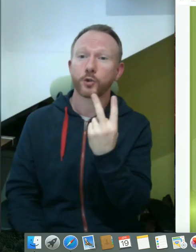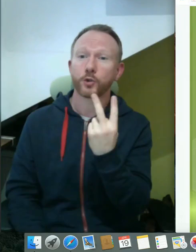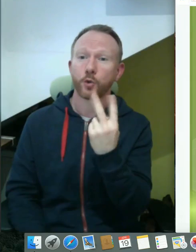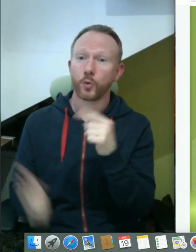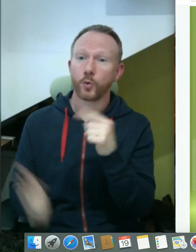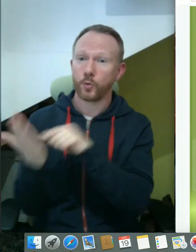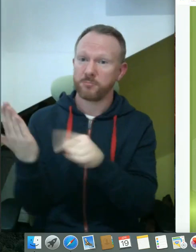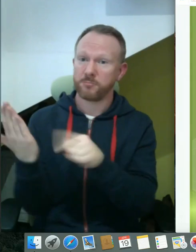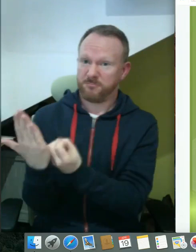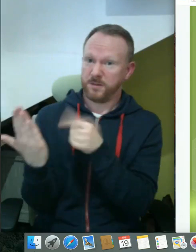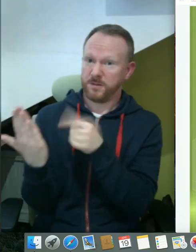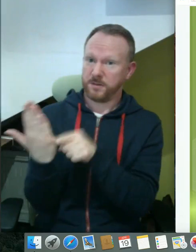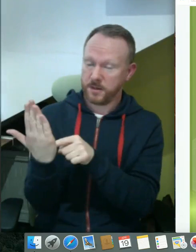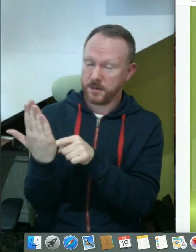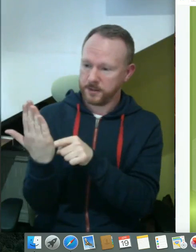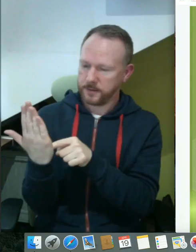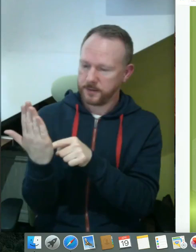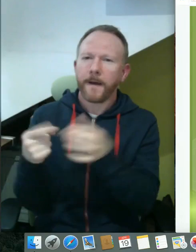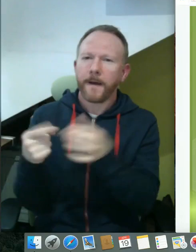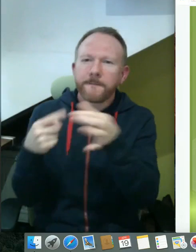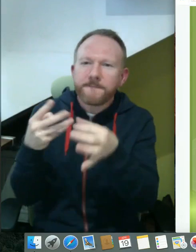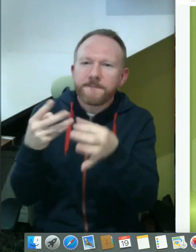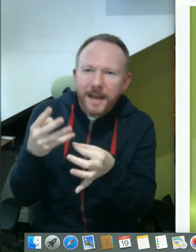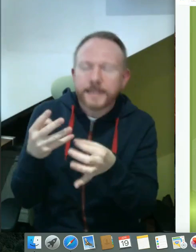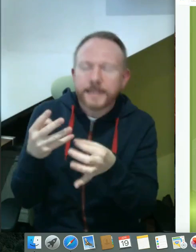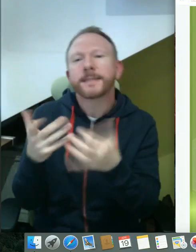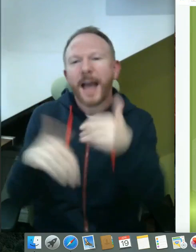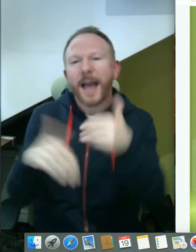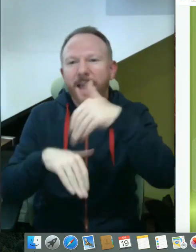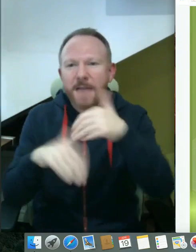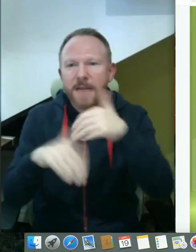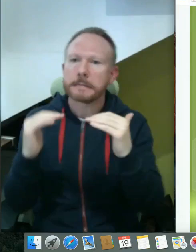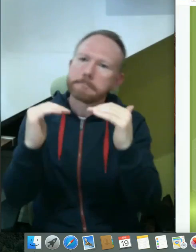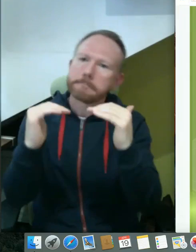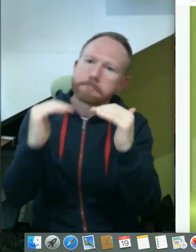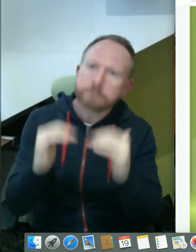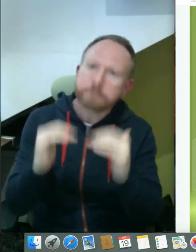factors affecting the accuracy of simultaneous interpretation.